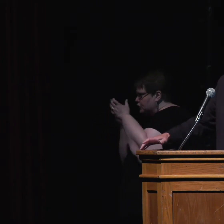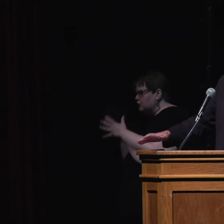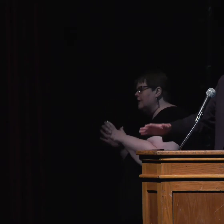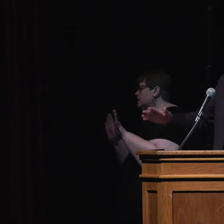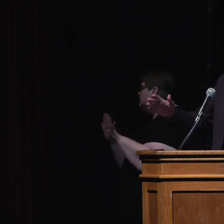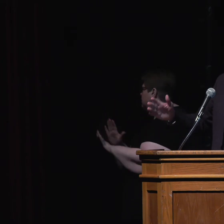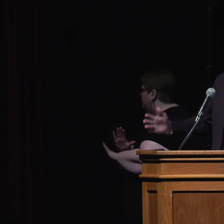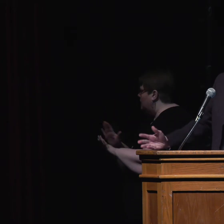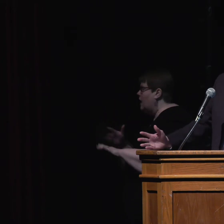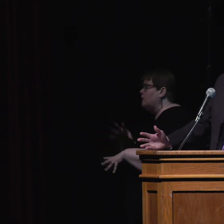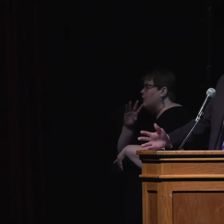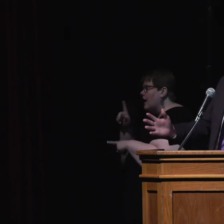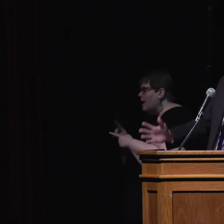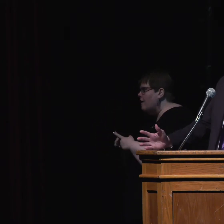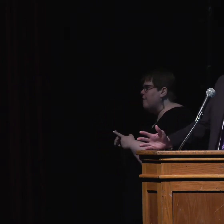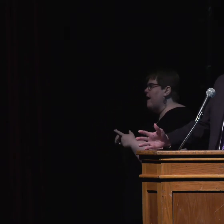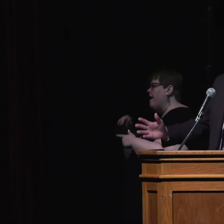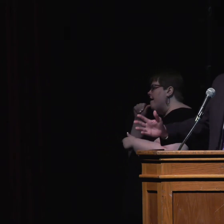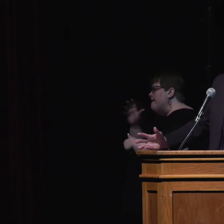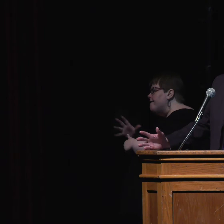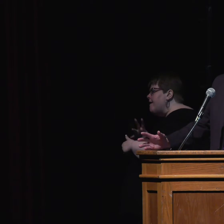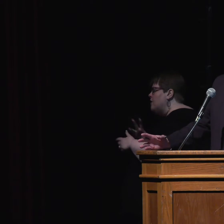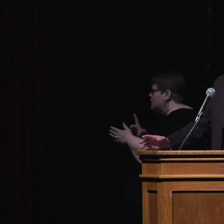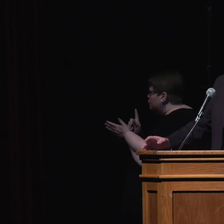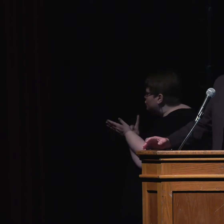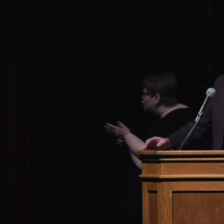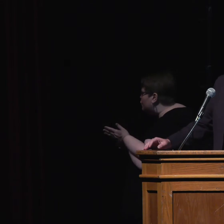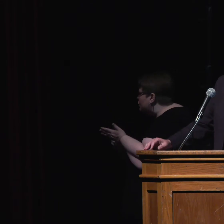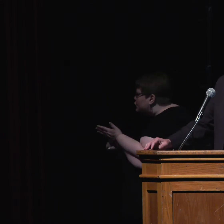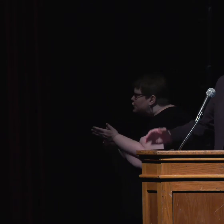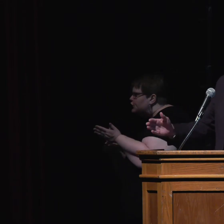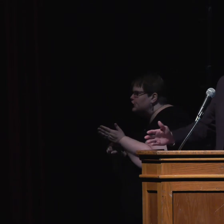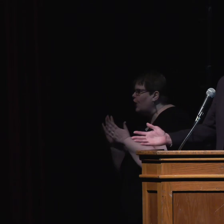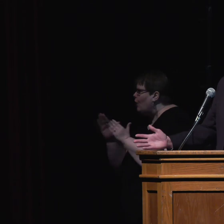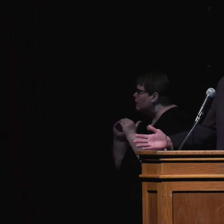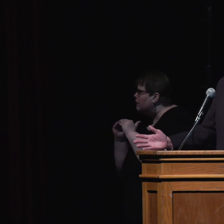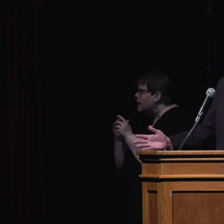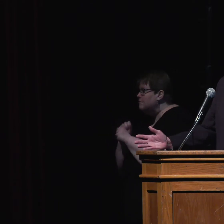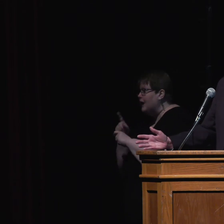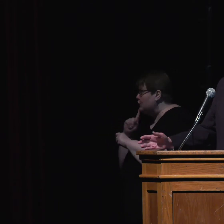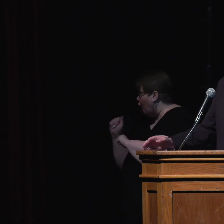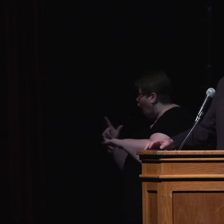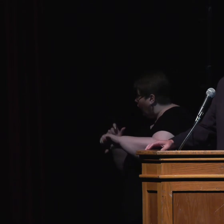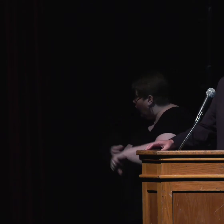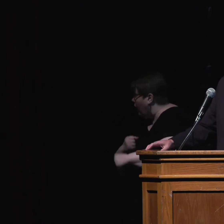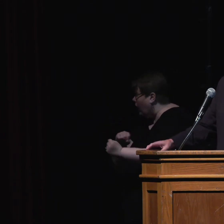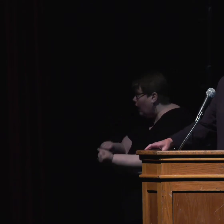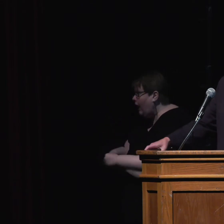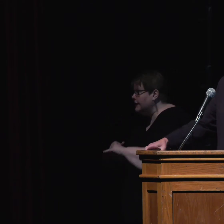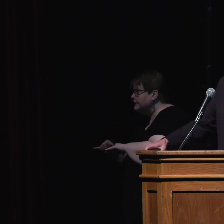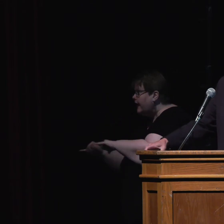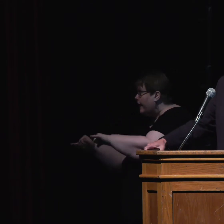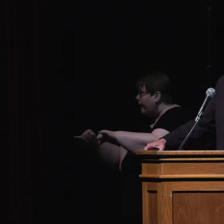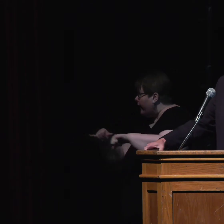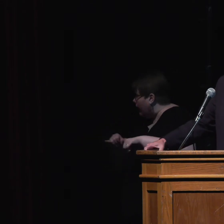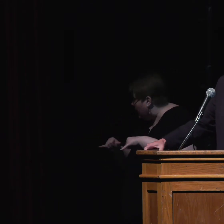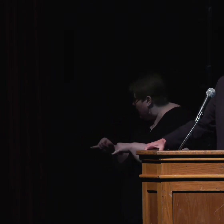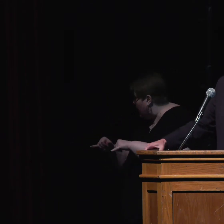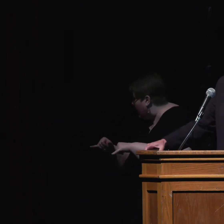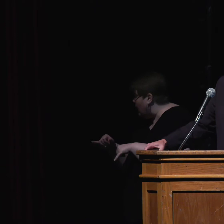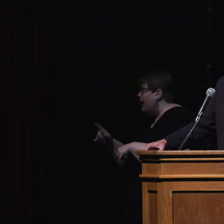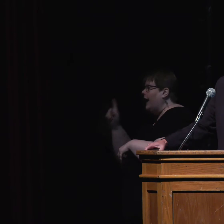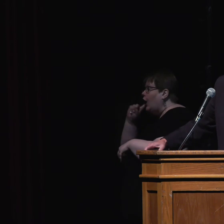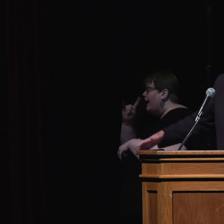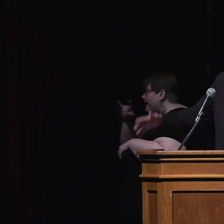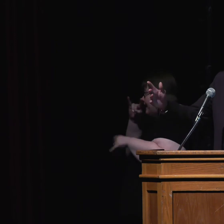I'm talking about informally checking with your colleagues and making sure you're paddling in the same direction. I'm talking about hearing